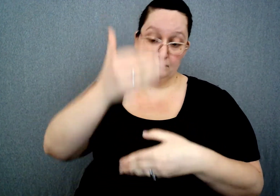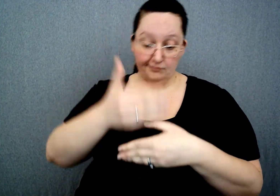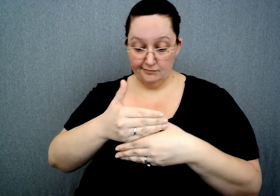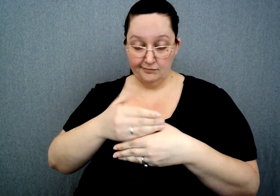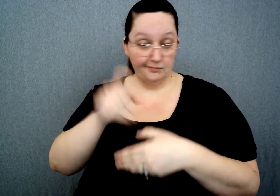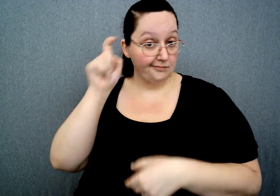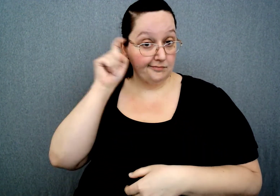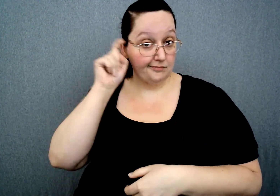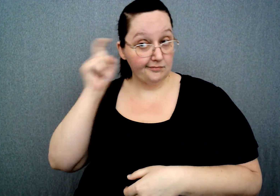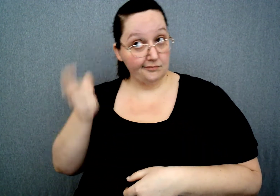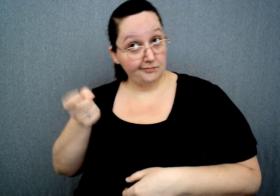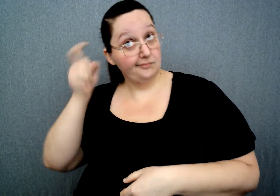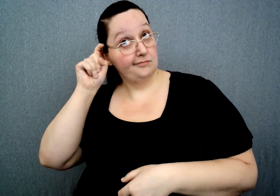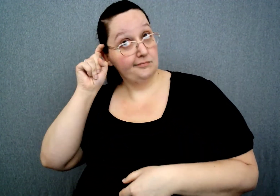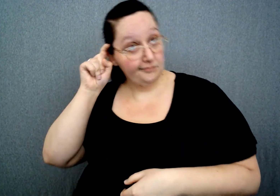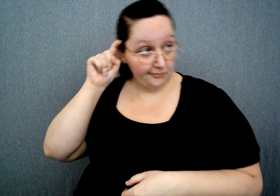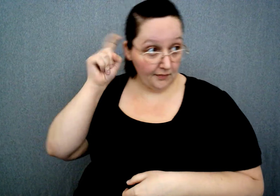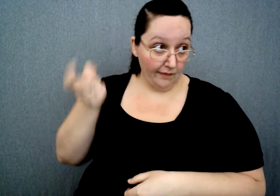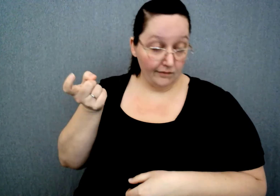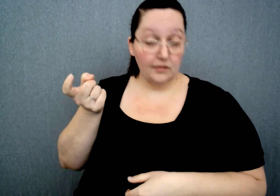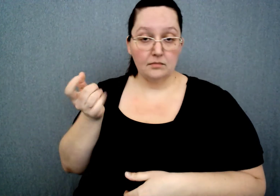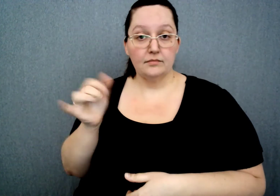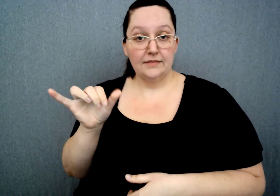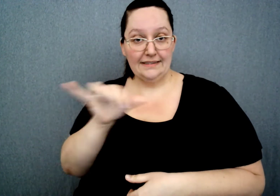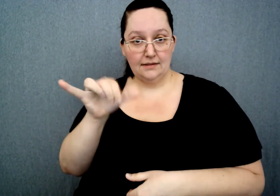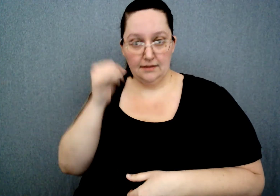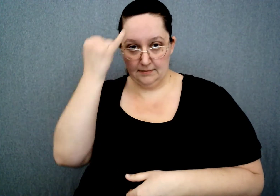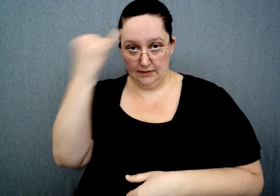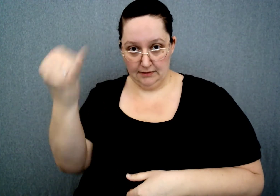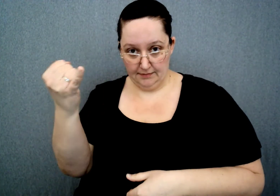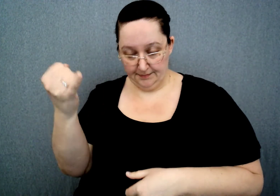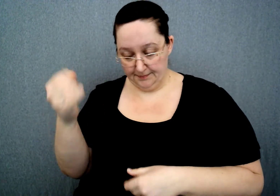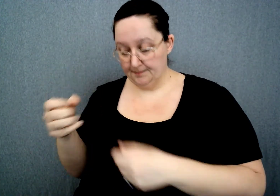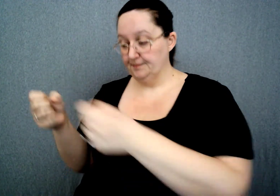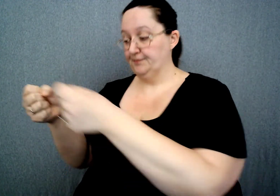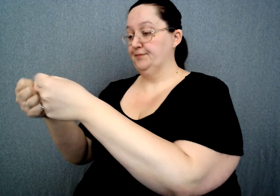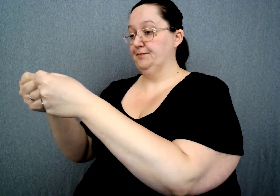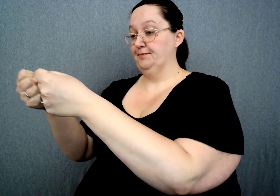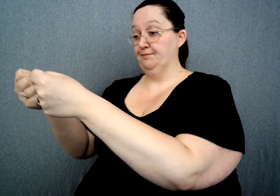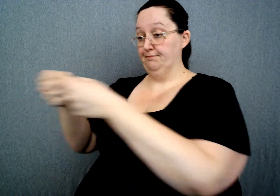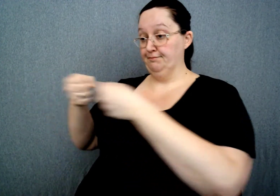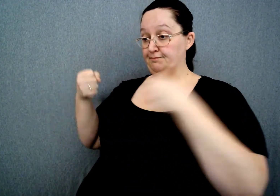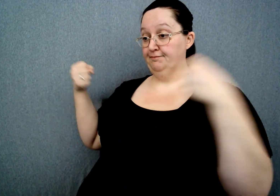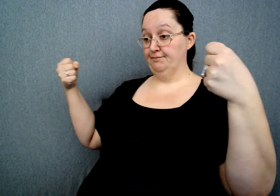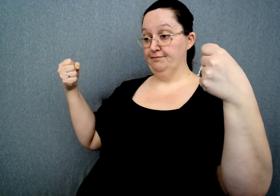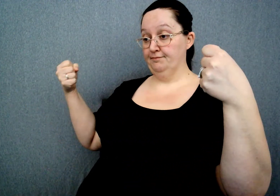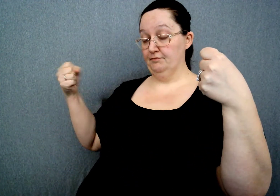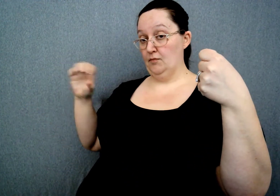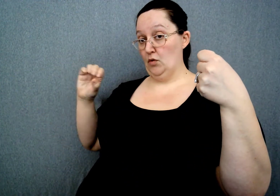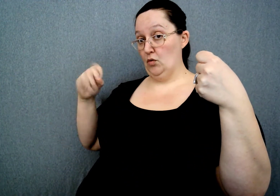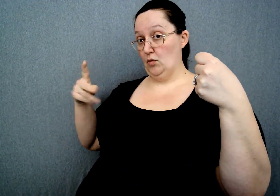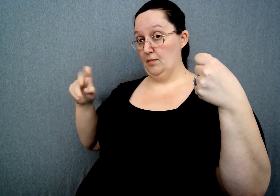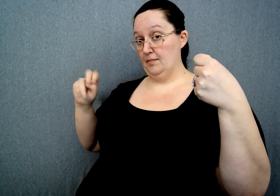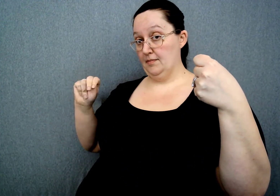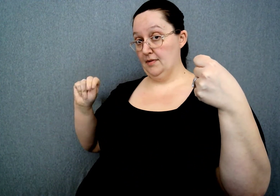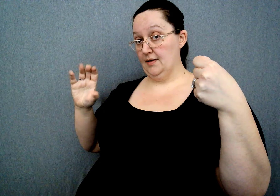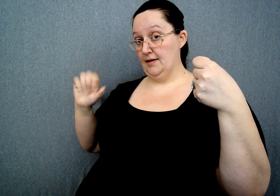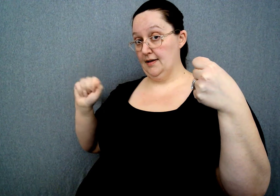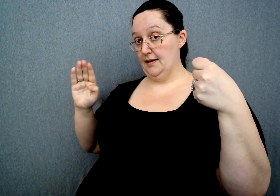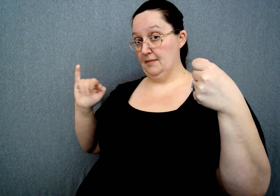open window, close window, put on hearing aid, take off hearing aid, hearing aid. Same concept. Open cabinets,